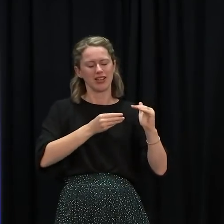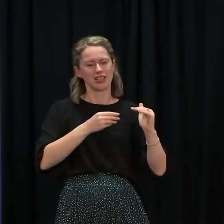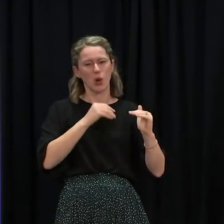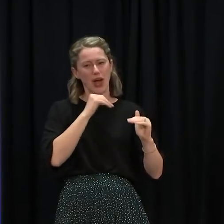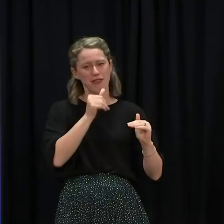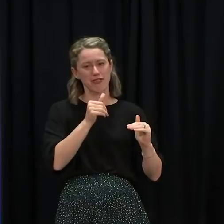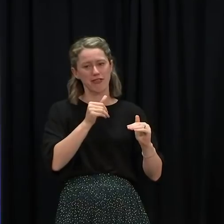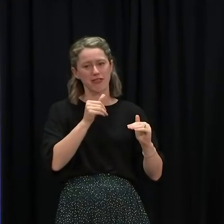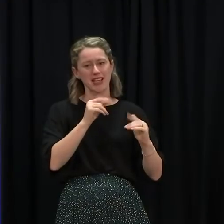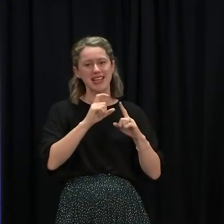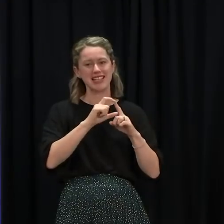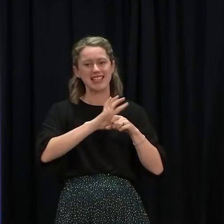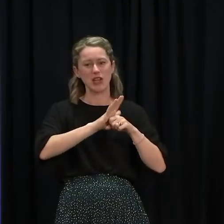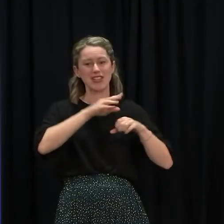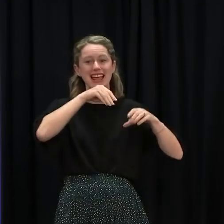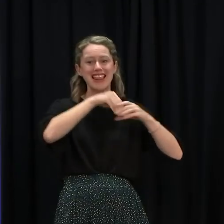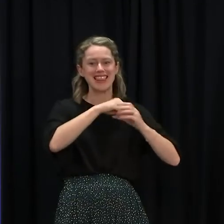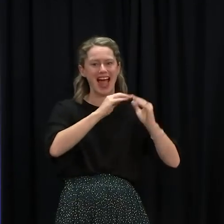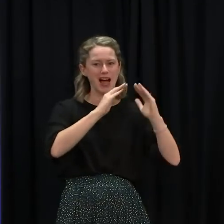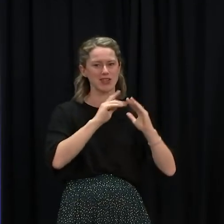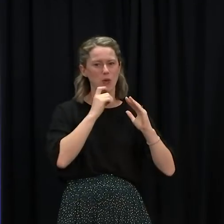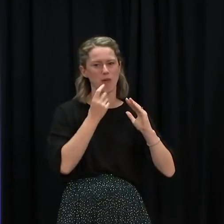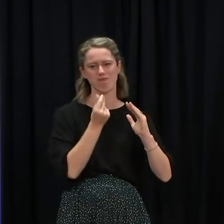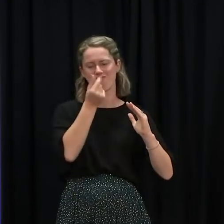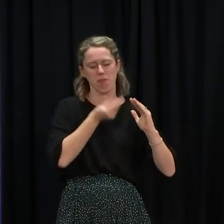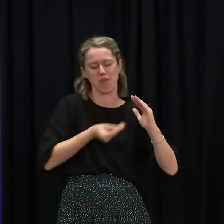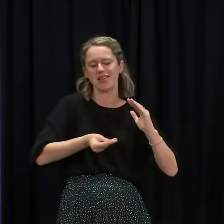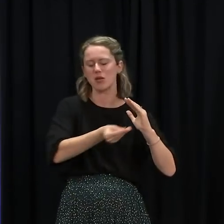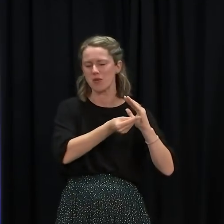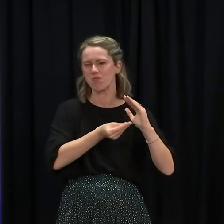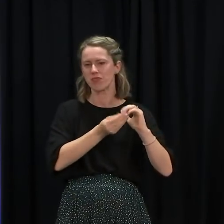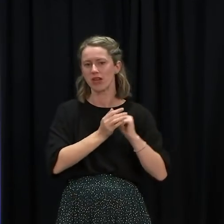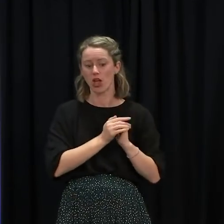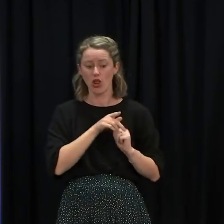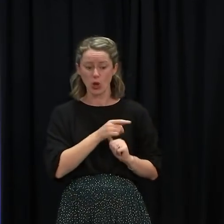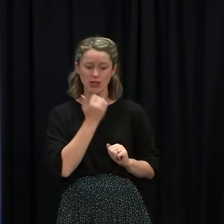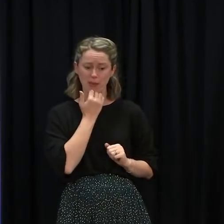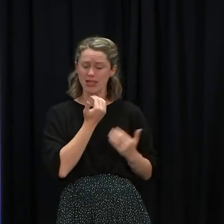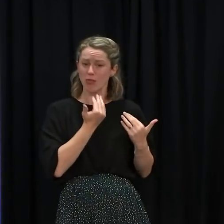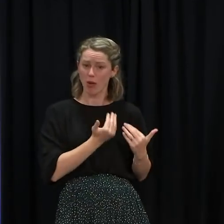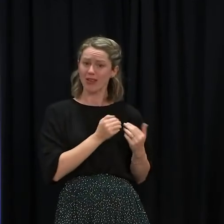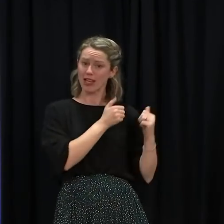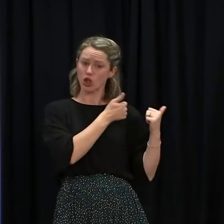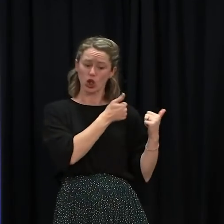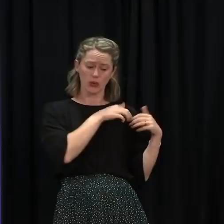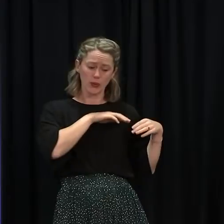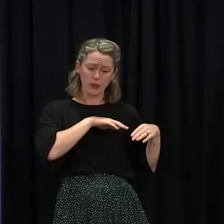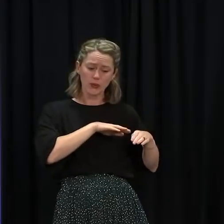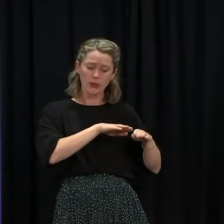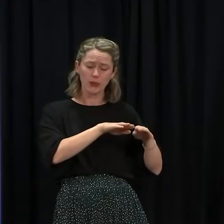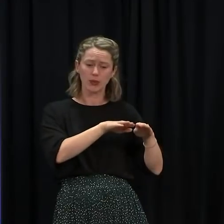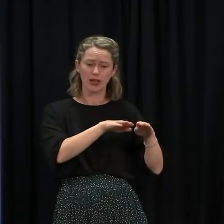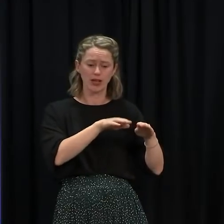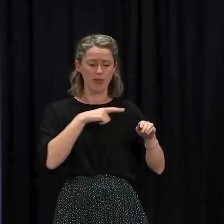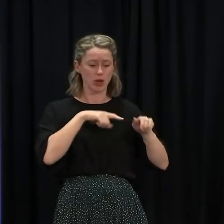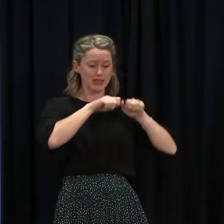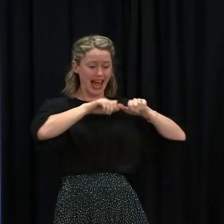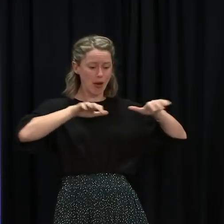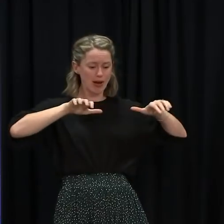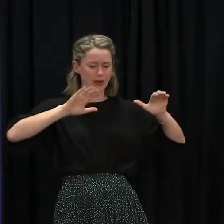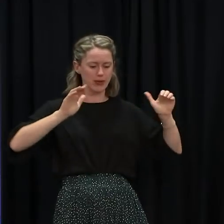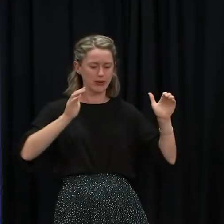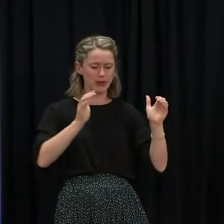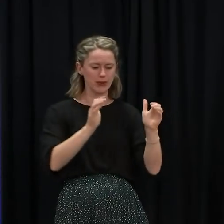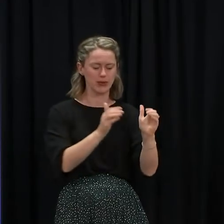households. One of the reasons we are keeping it down is because we are in this position now, having had a big outbreak, but we have got